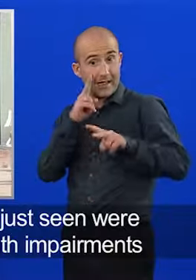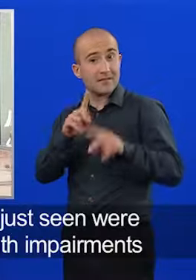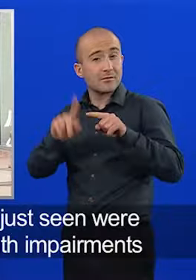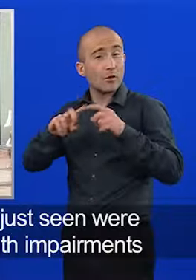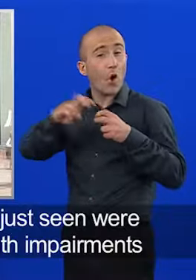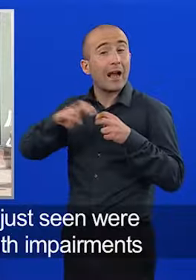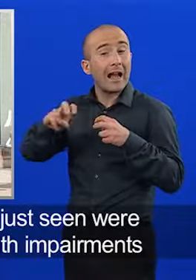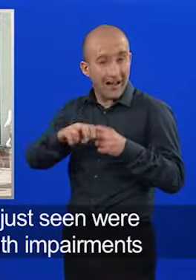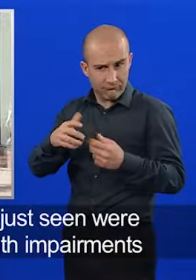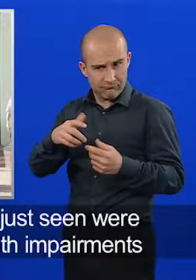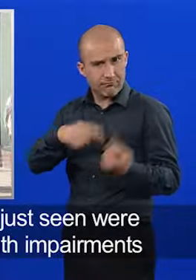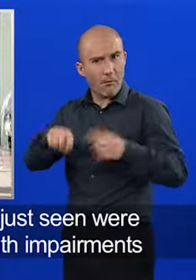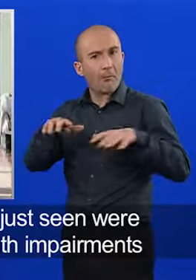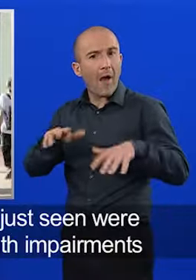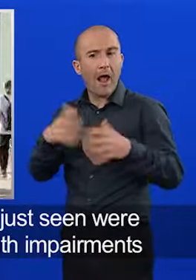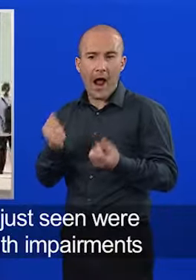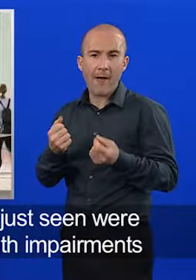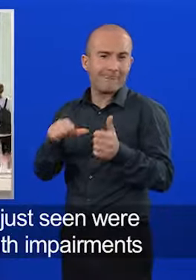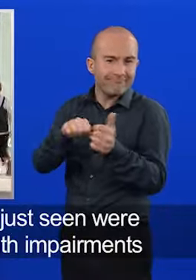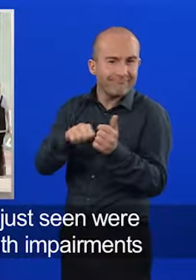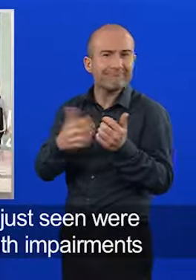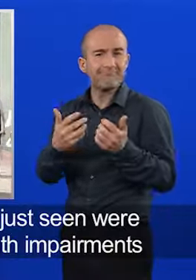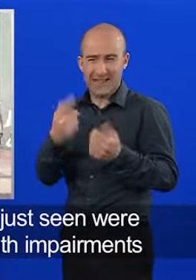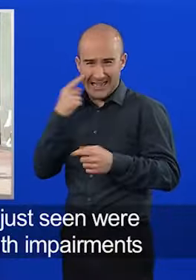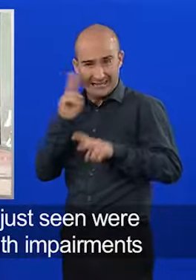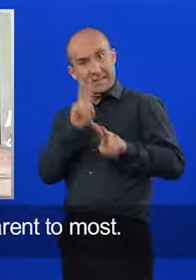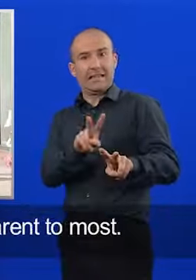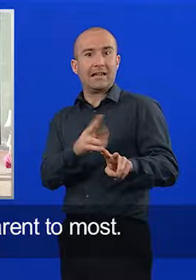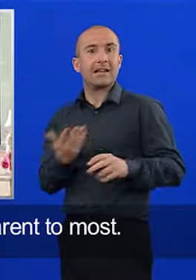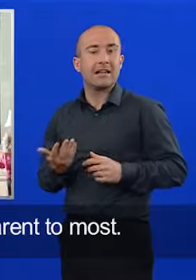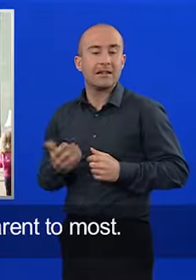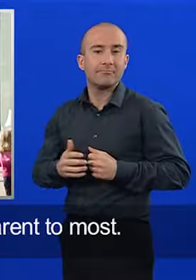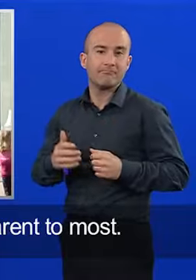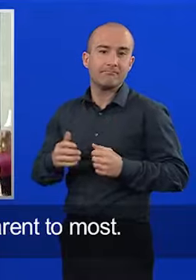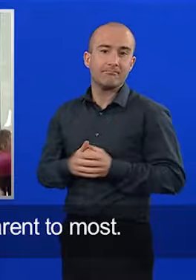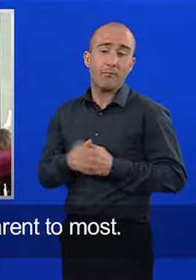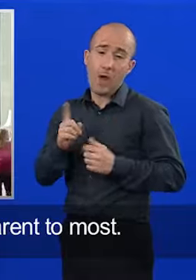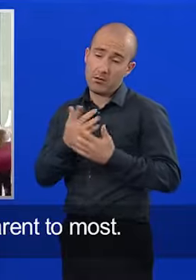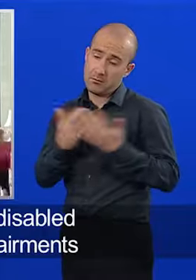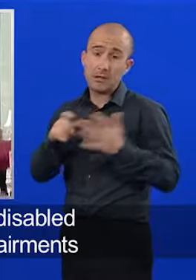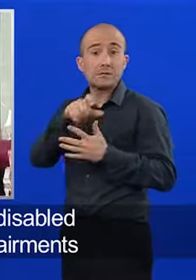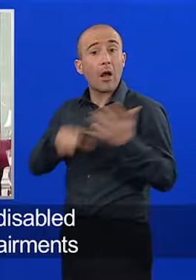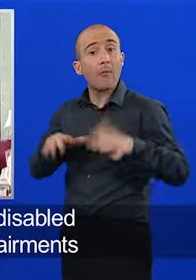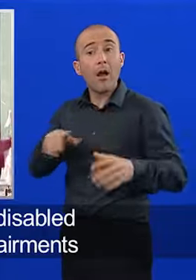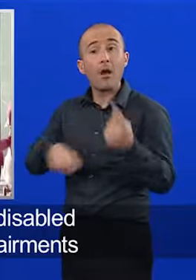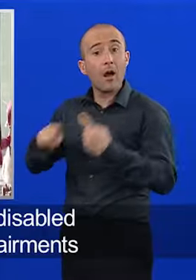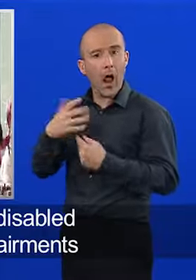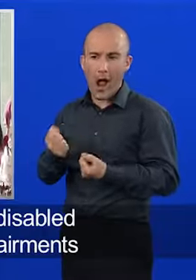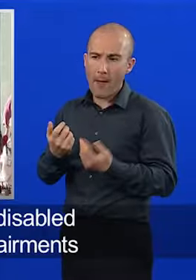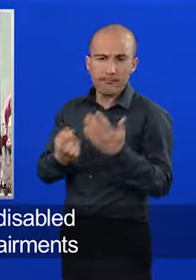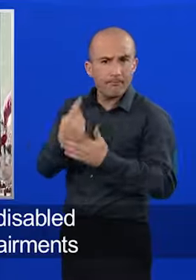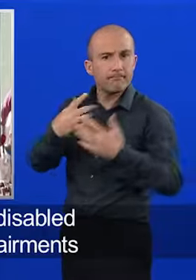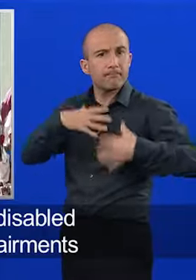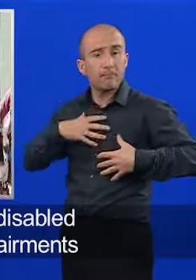The journeys that you have just seen were undertaken by people with impairments which should be apparent to most. However, many